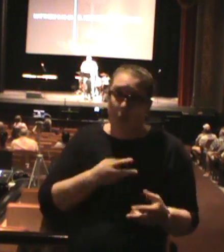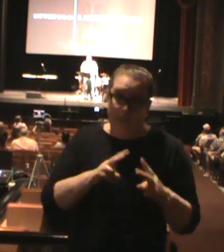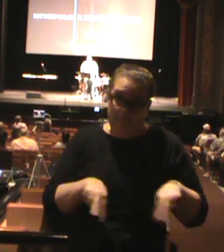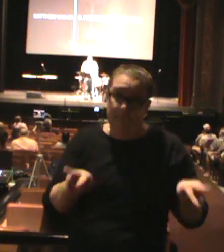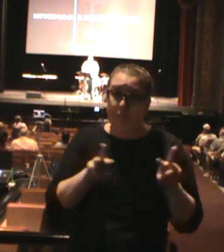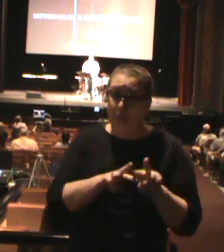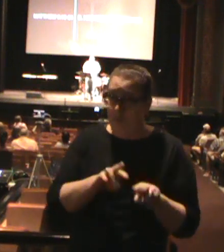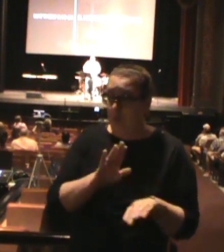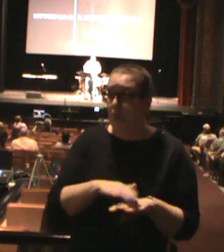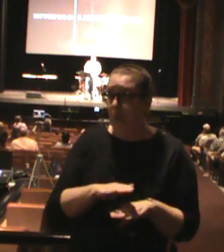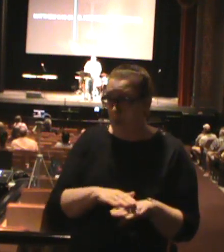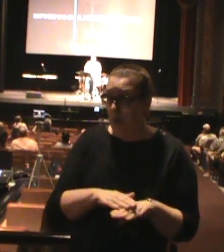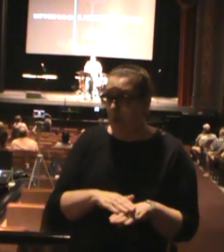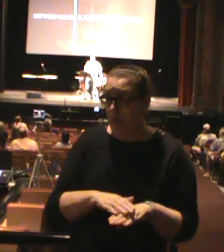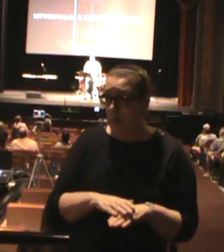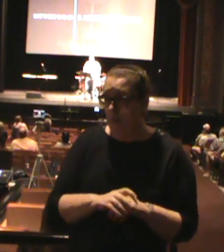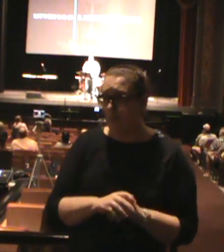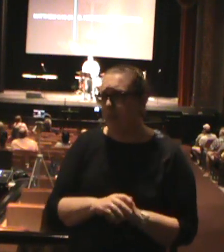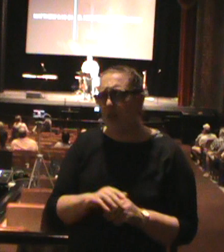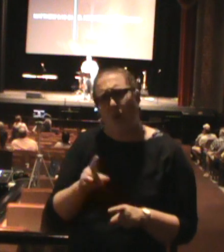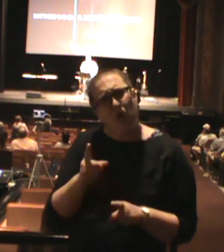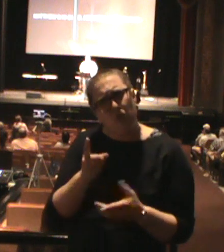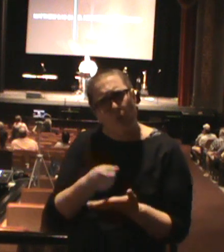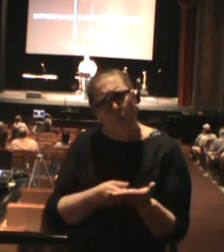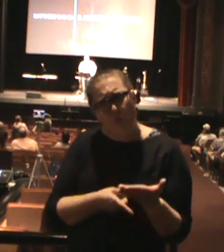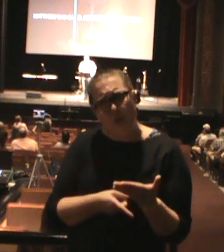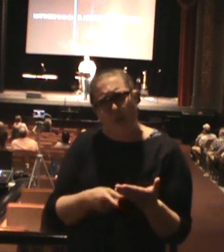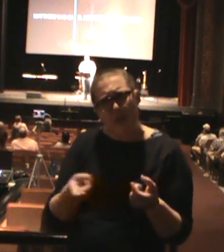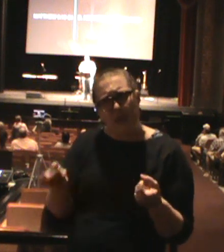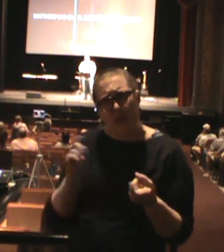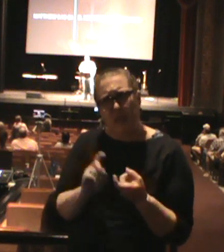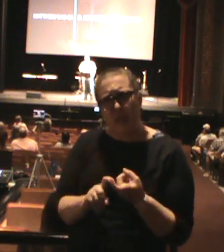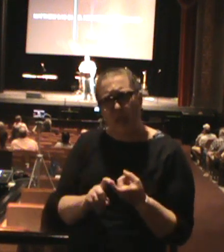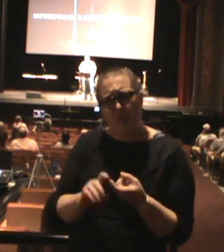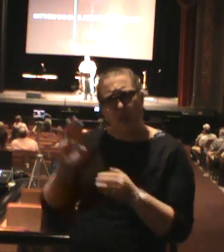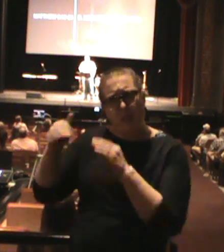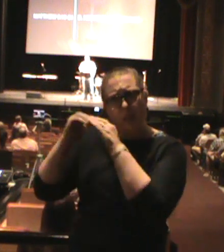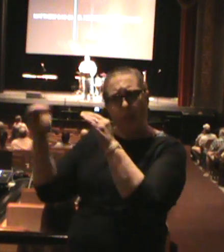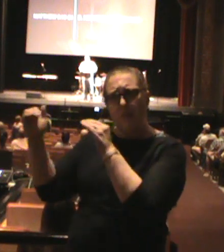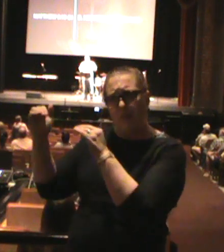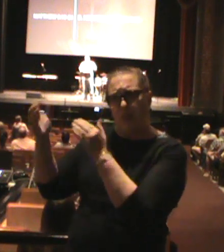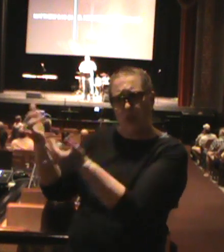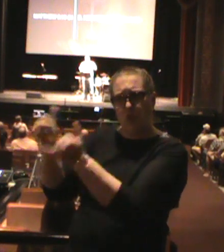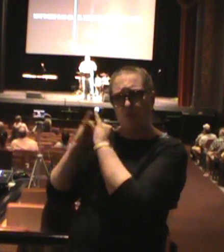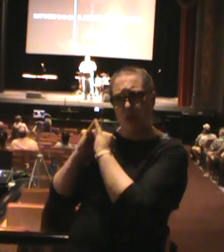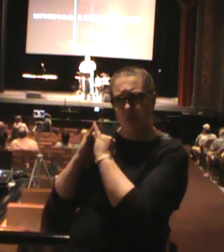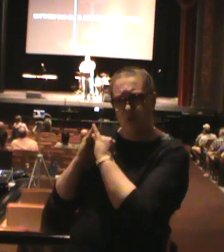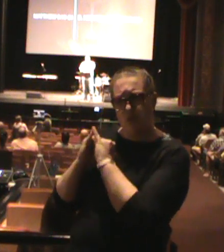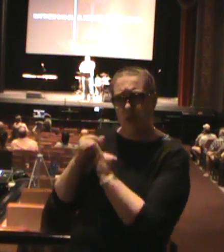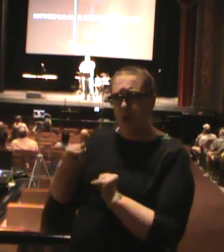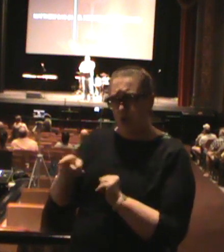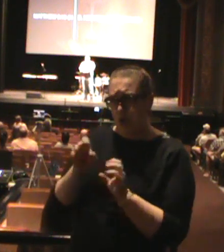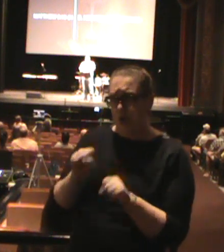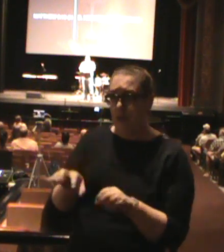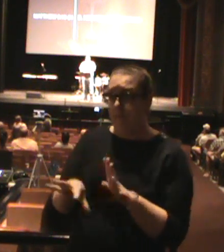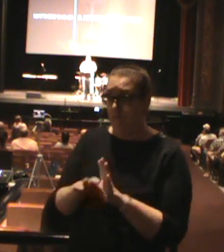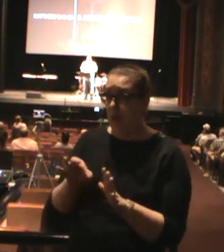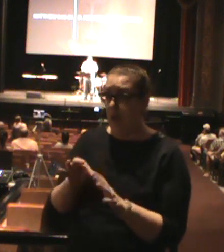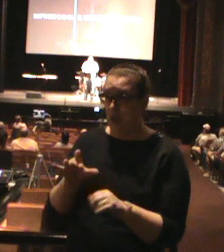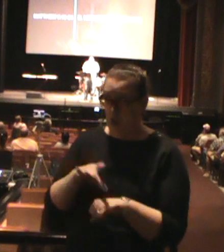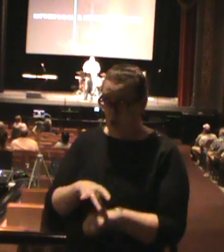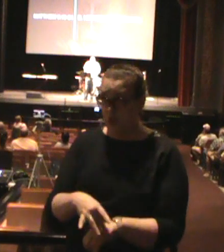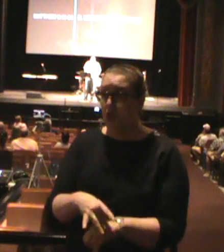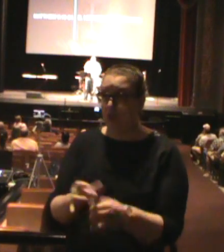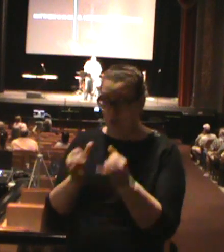on. That begs the question, what are exactly heavenly treasures? Because you can point out an earthly treasure in your life, but what